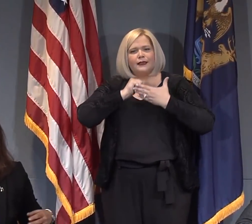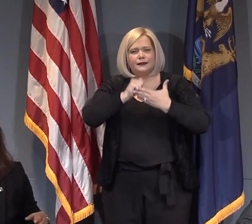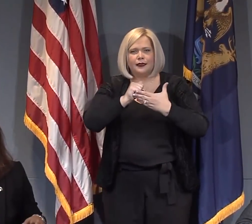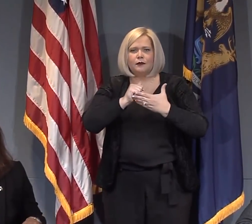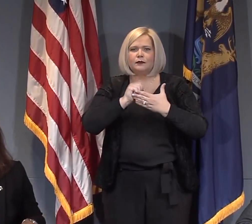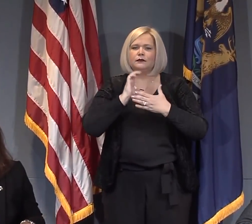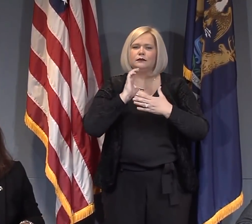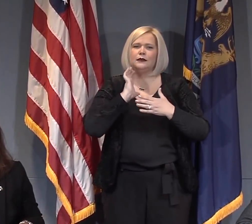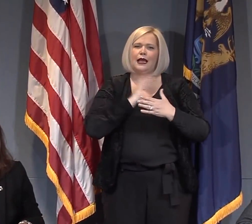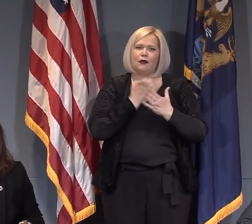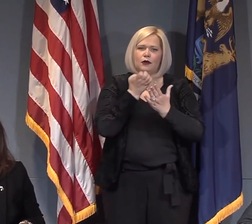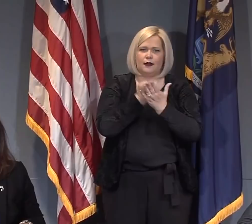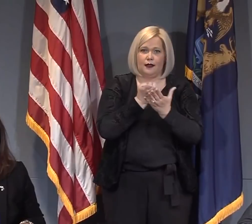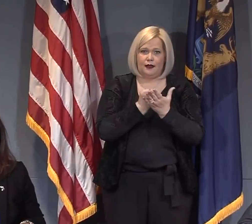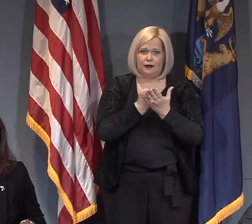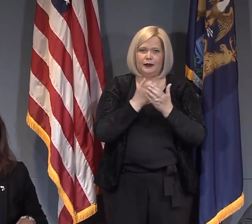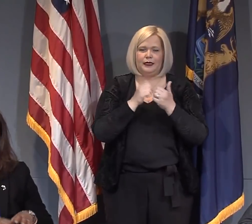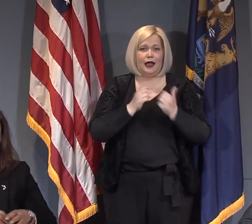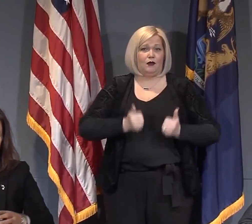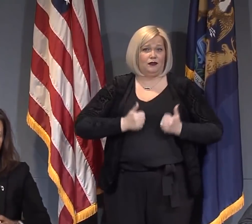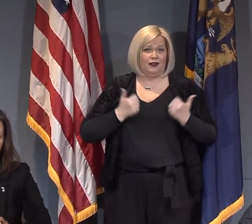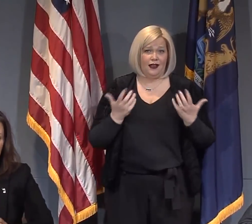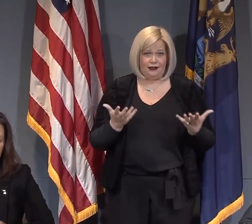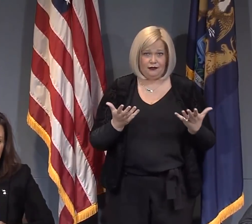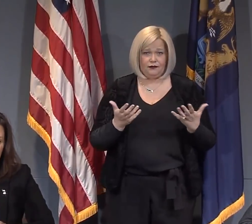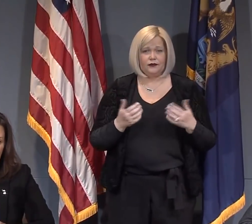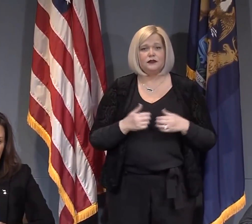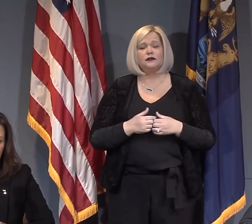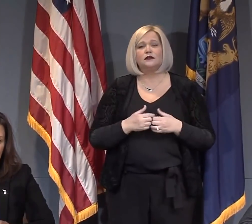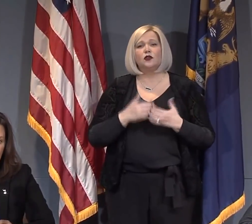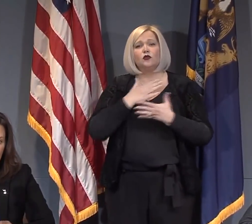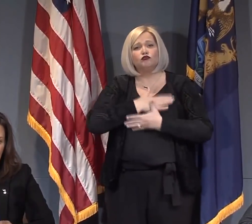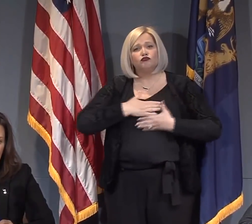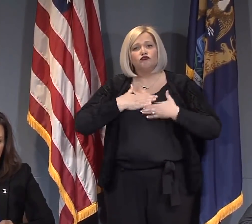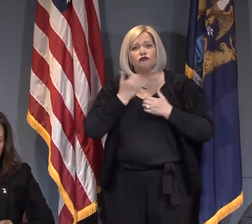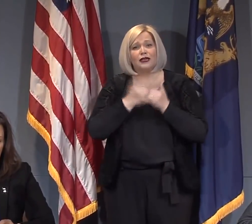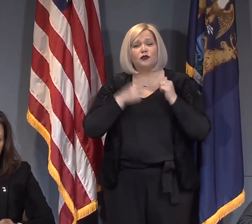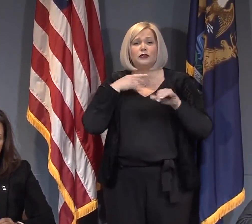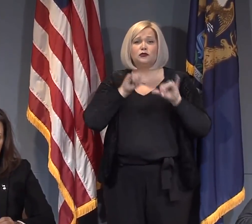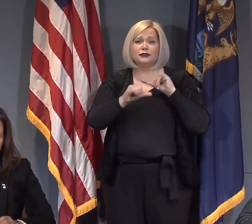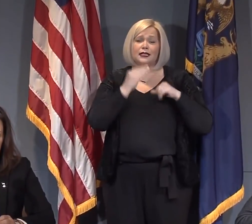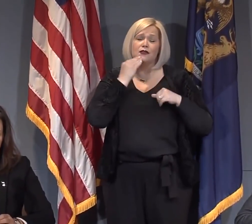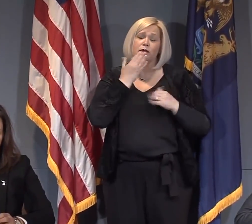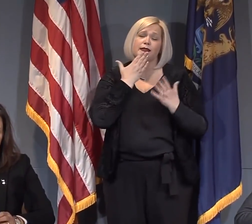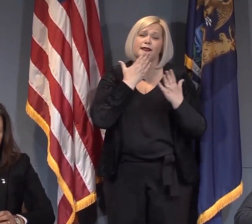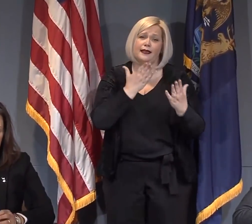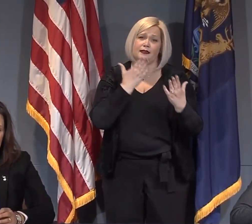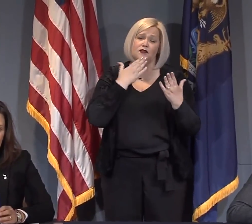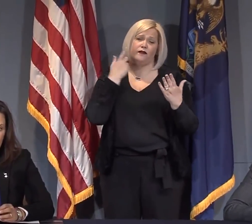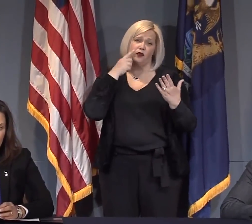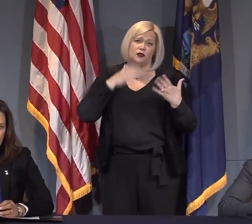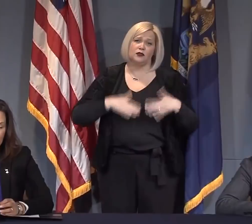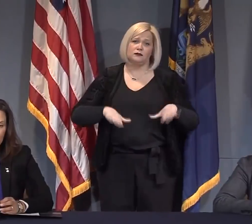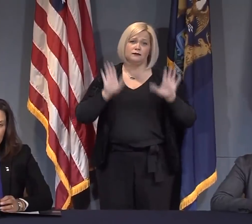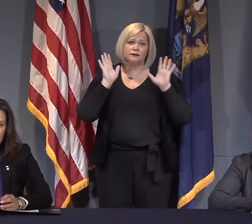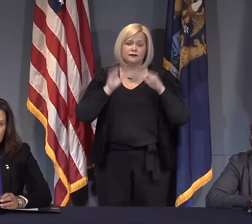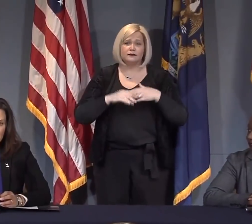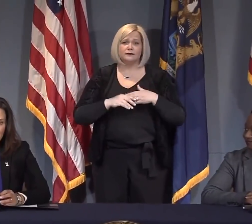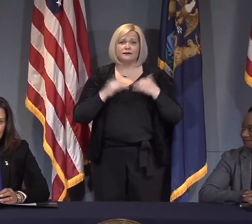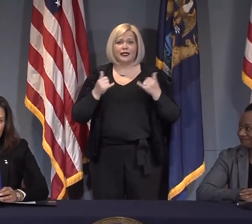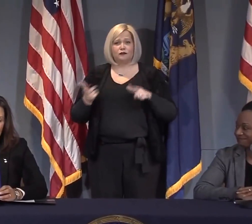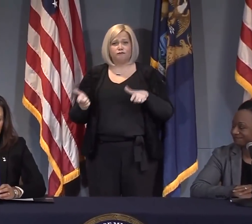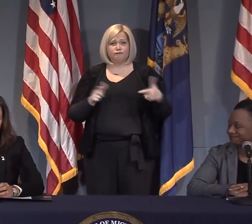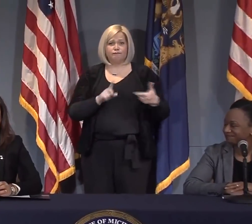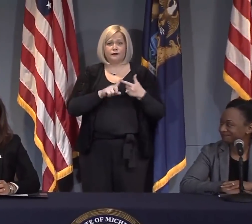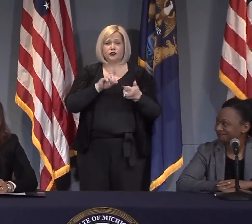economy. So, I appreciate everyone who's done their part. I thank you for your sacrifice. And with that, I'd like to